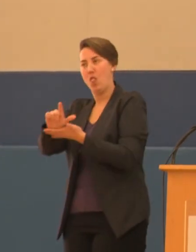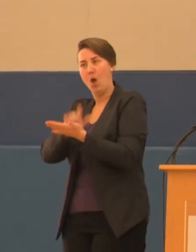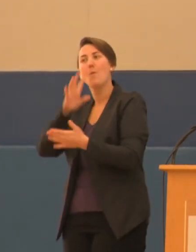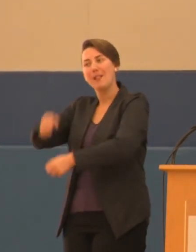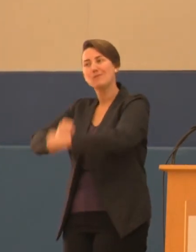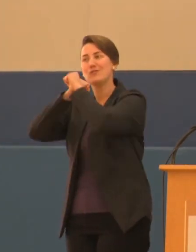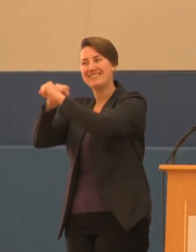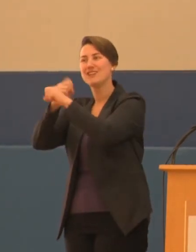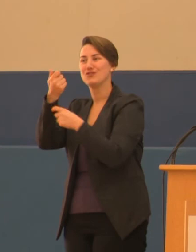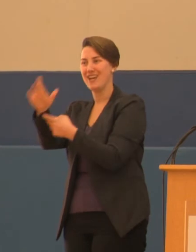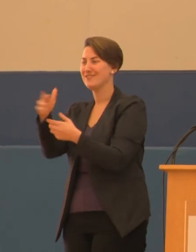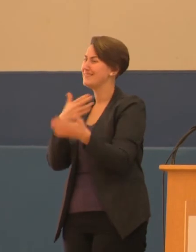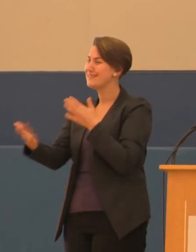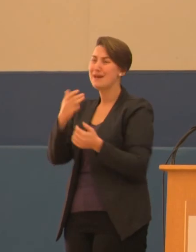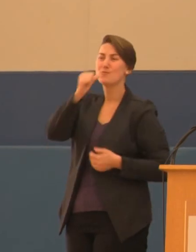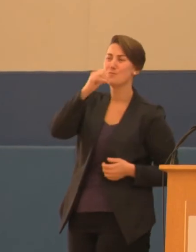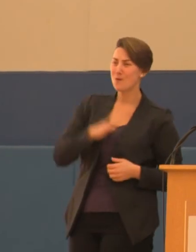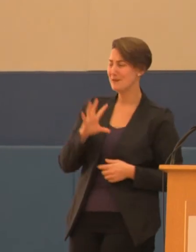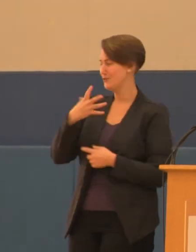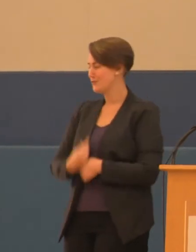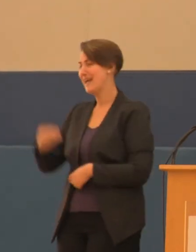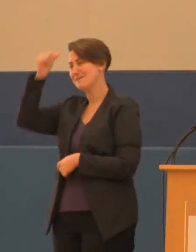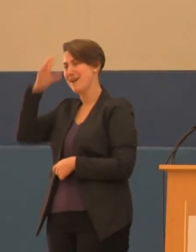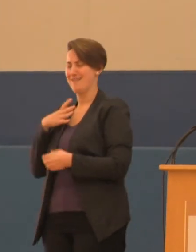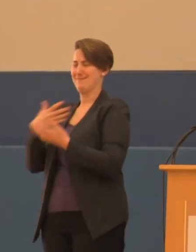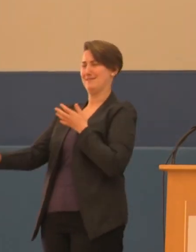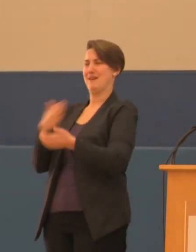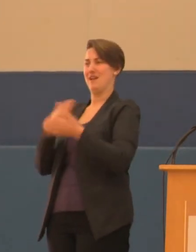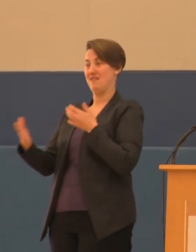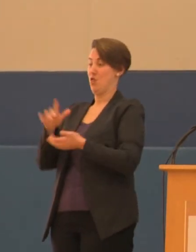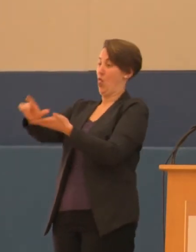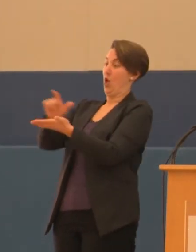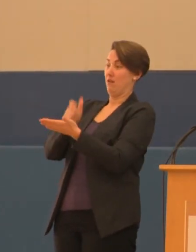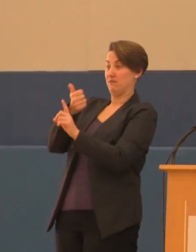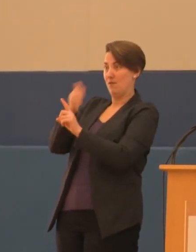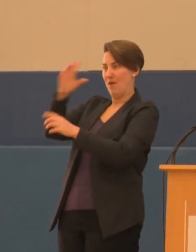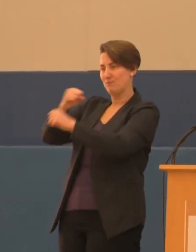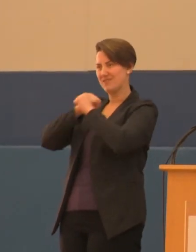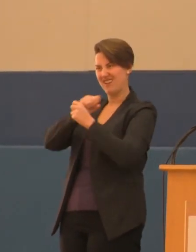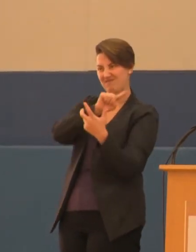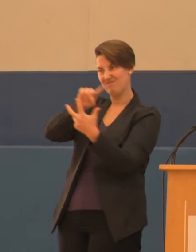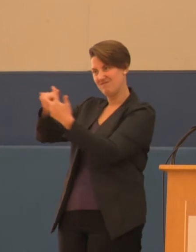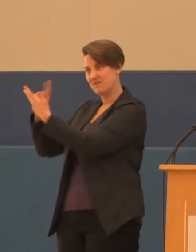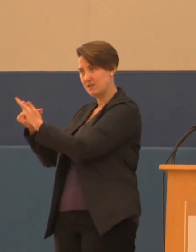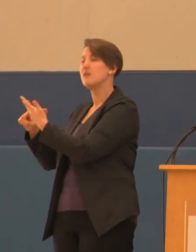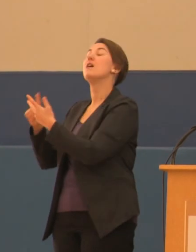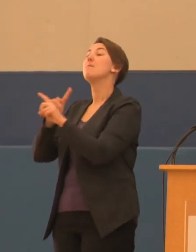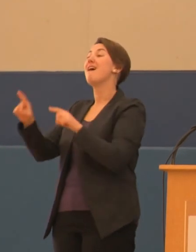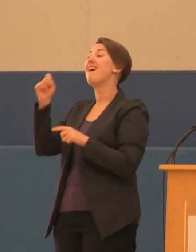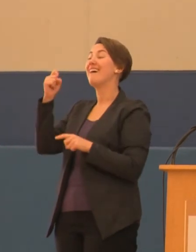doesn't matter whether you are a woman, transgender, or a man. We protect you. You have to file the